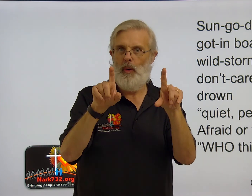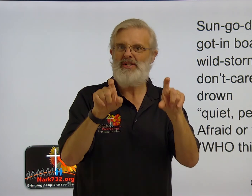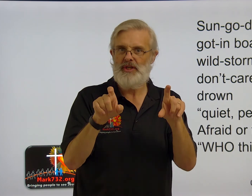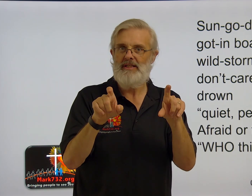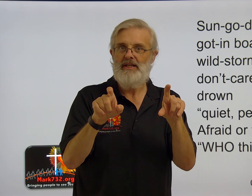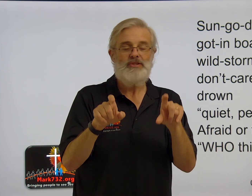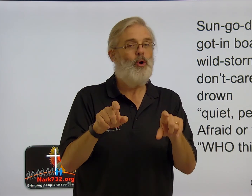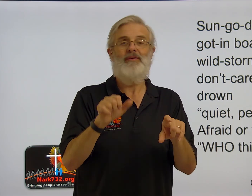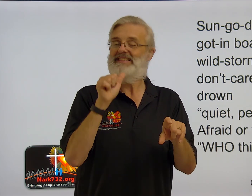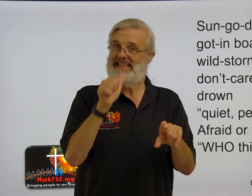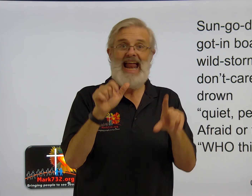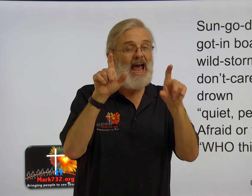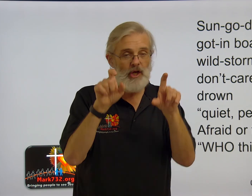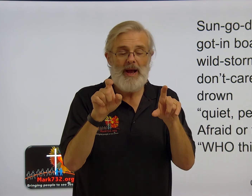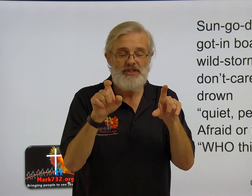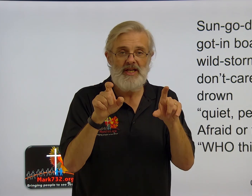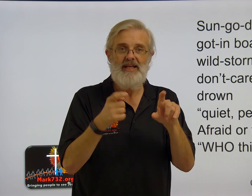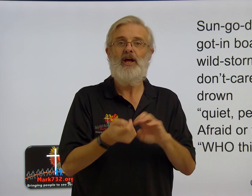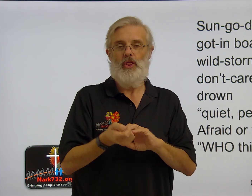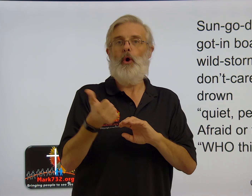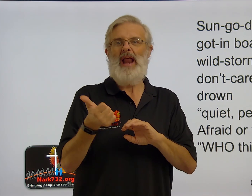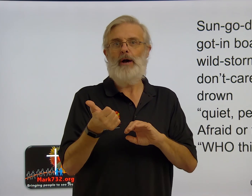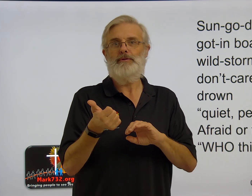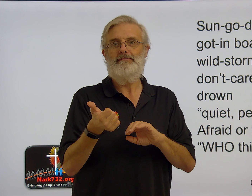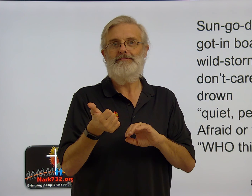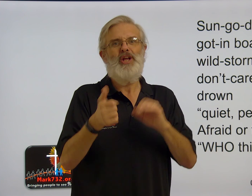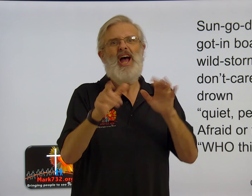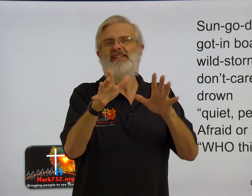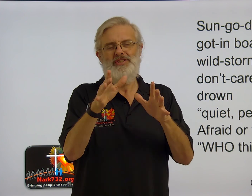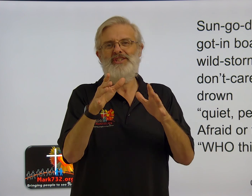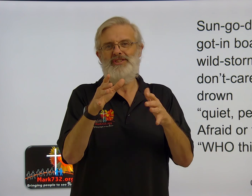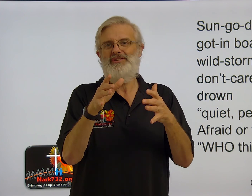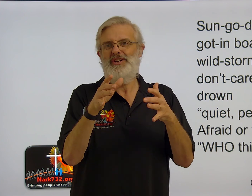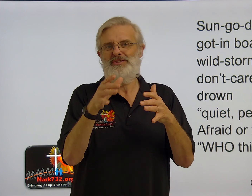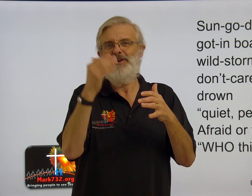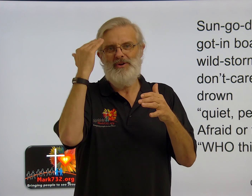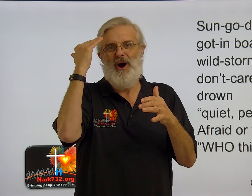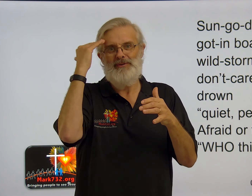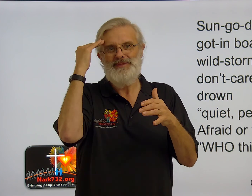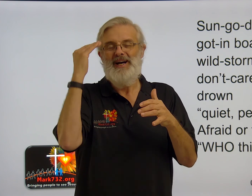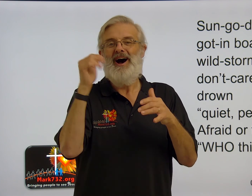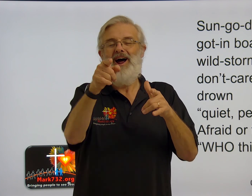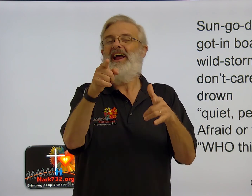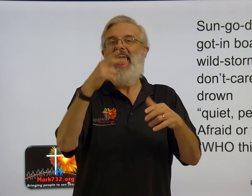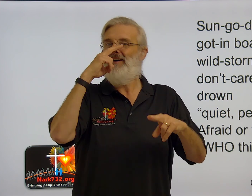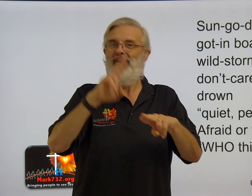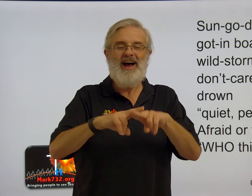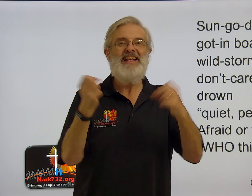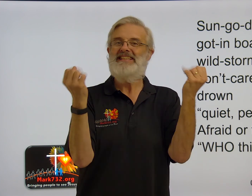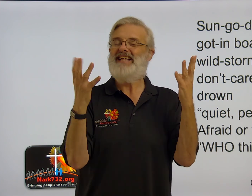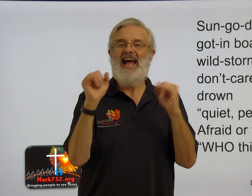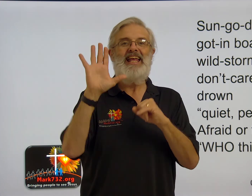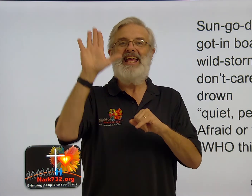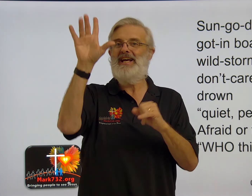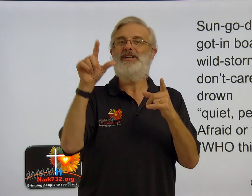question. So if it's not a question, throw it out. Just so you know. All right, have fun signing His word